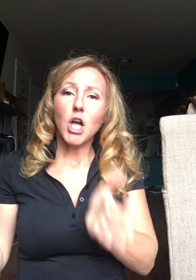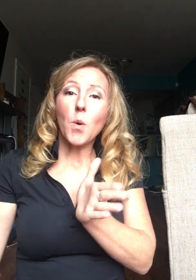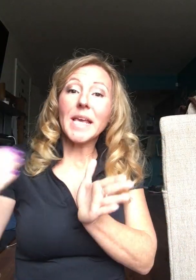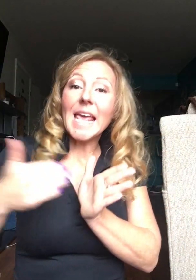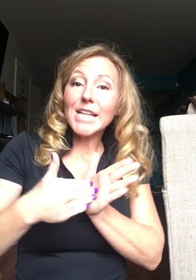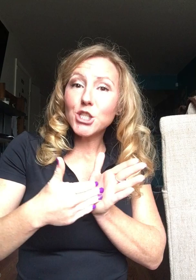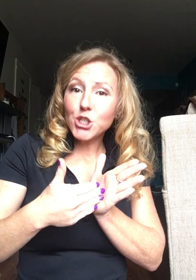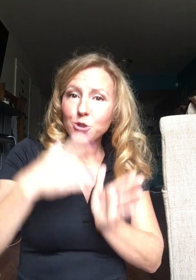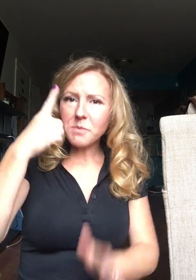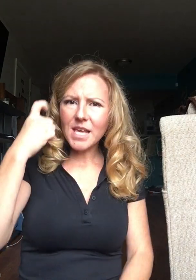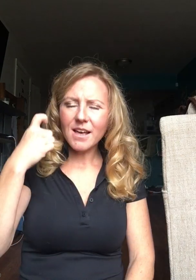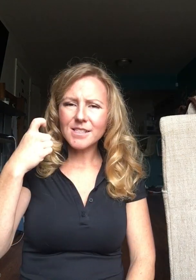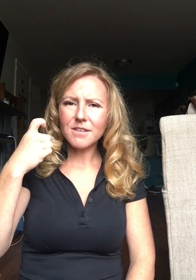go against you because of